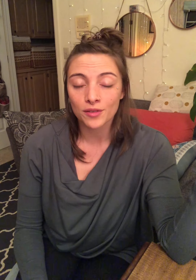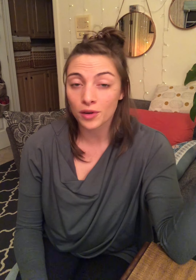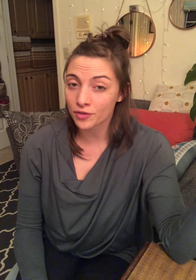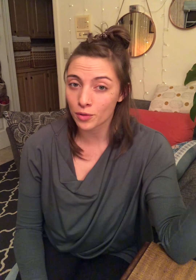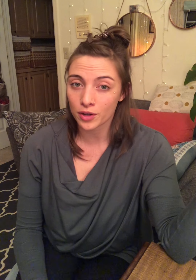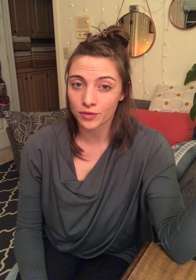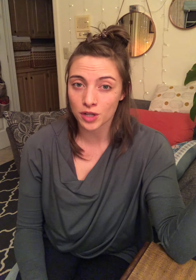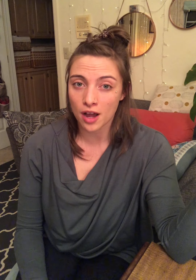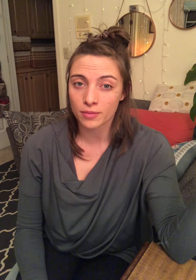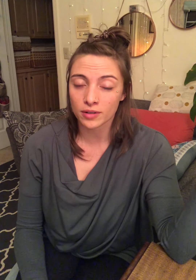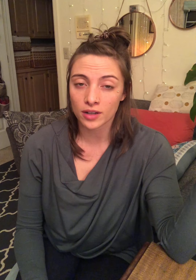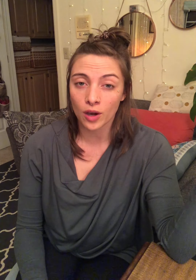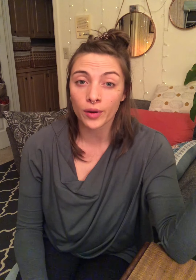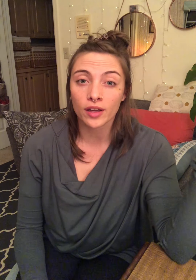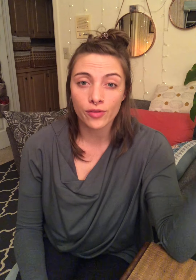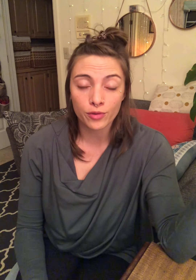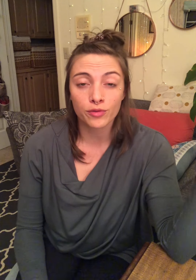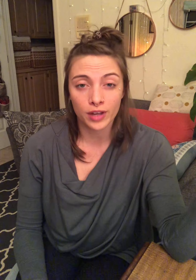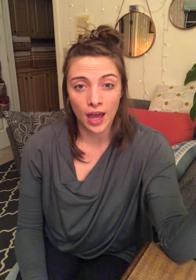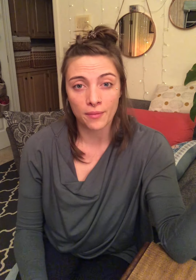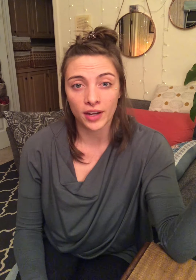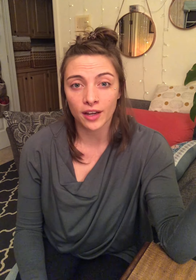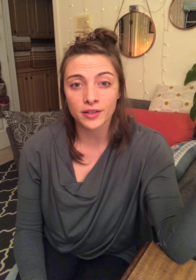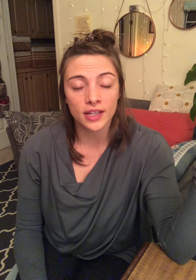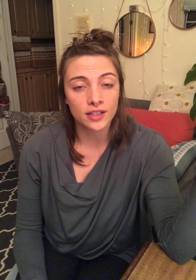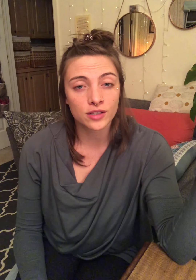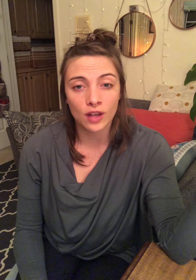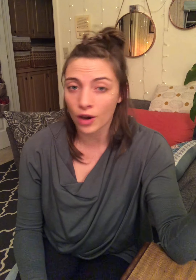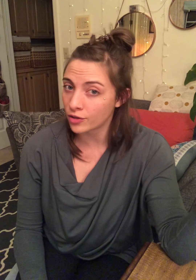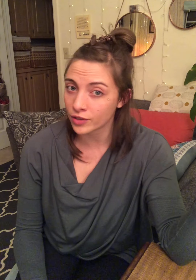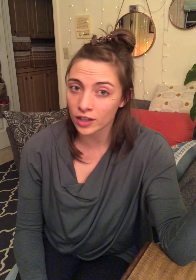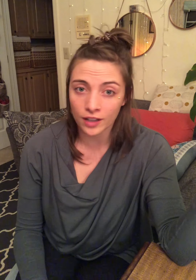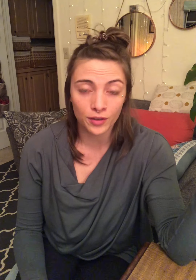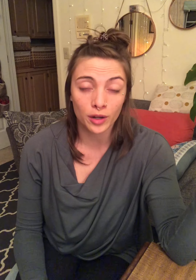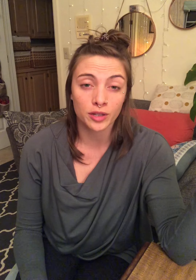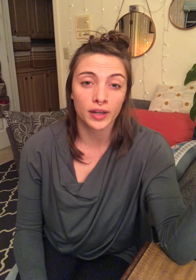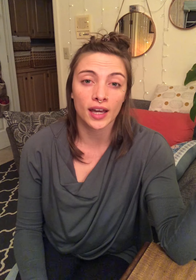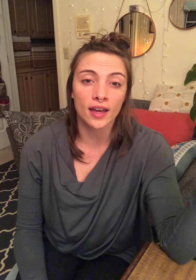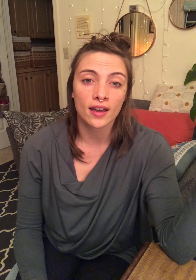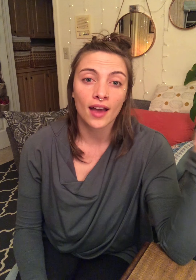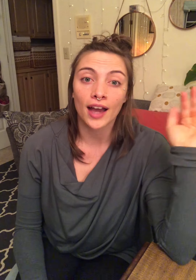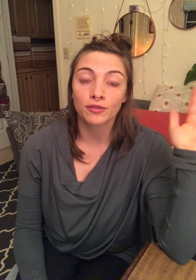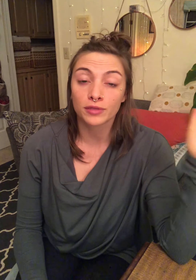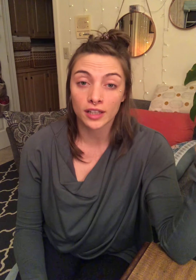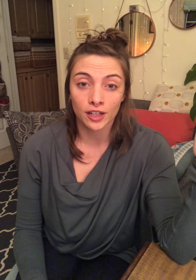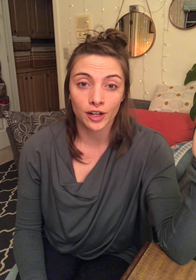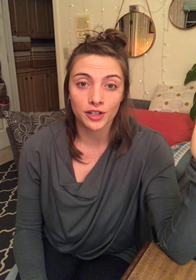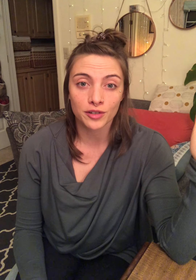Wonderful, wonderful job going through the recap videos. It is so helpful if you are doing it. I really encourage you to.